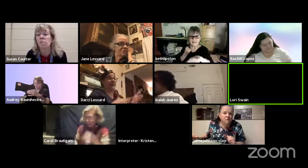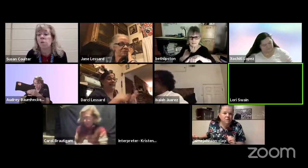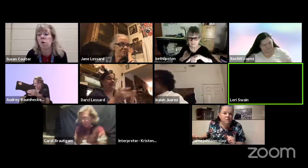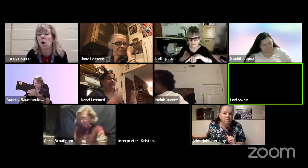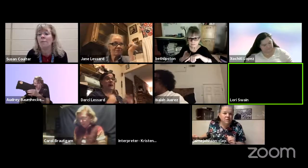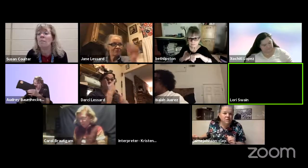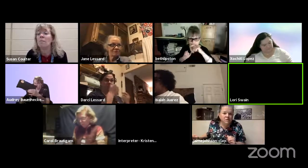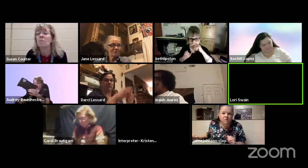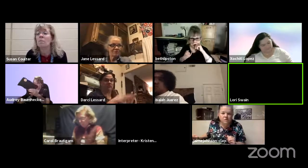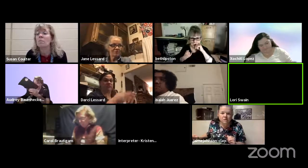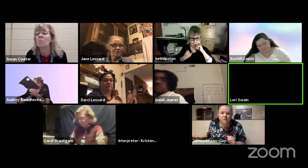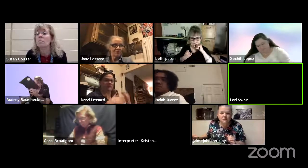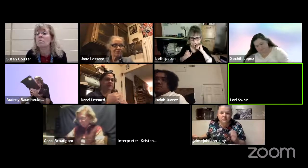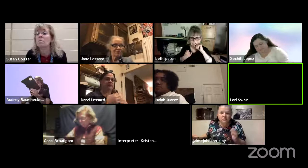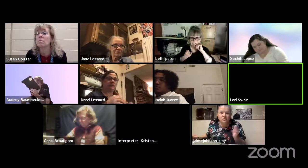Jane, this is Beth.